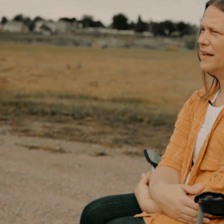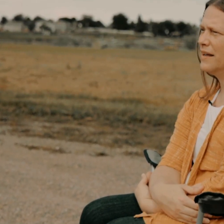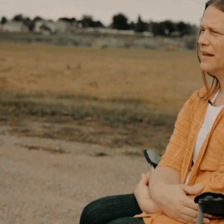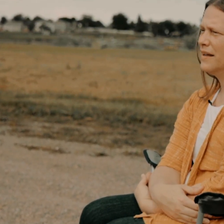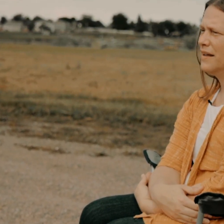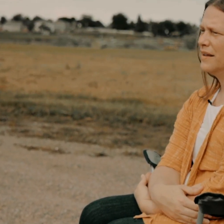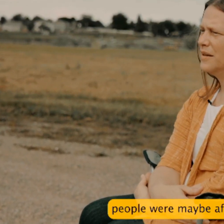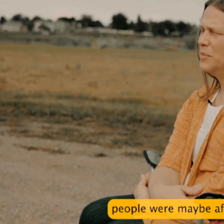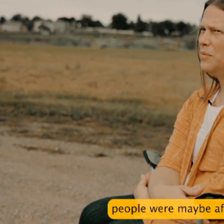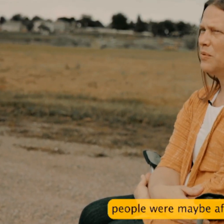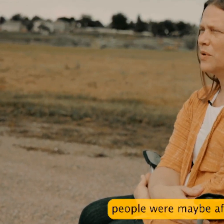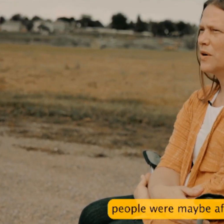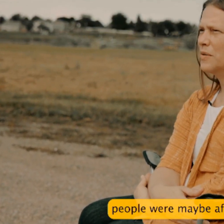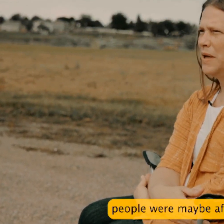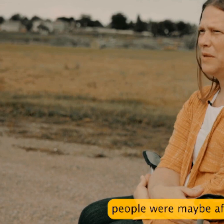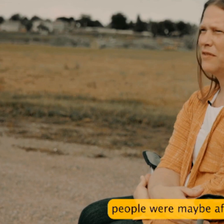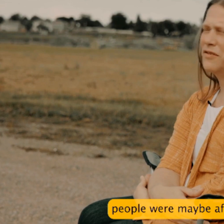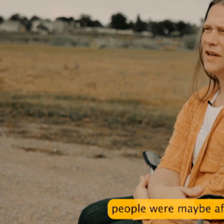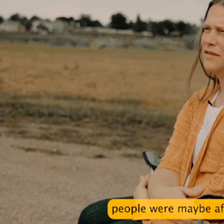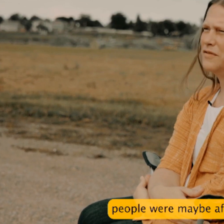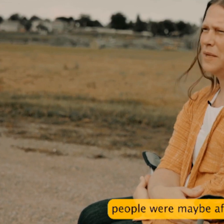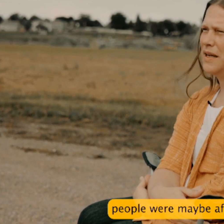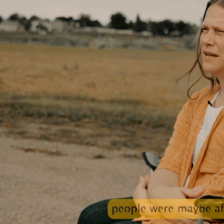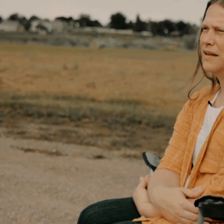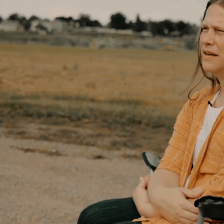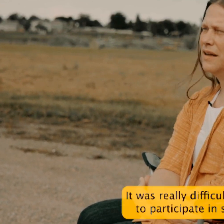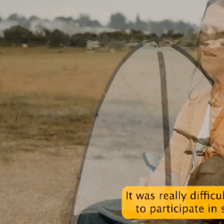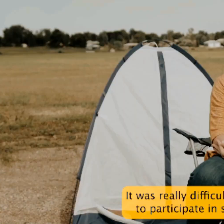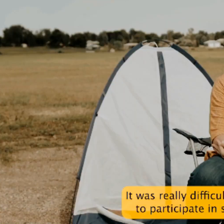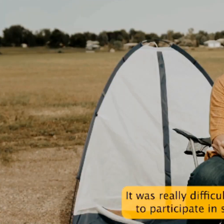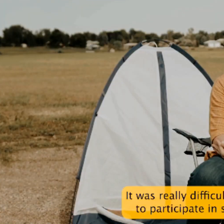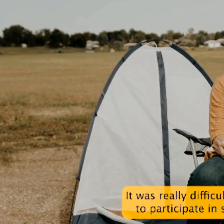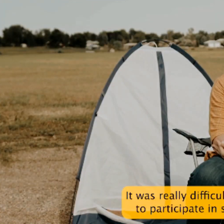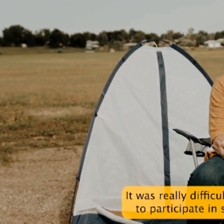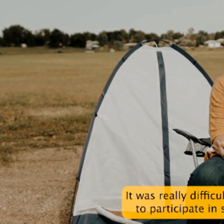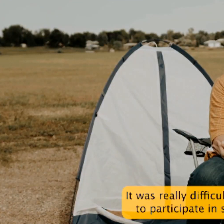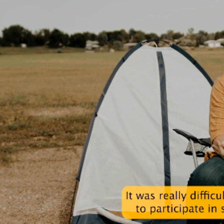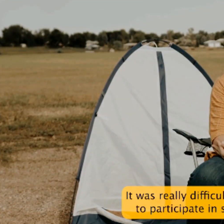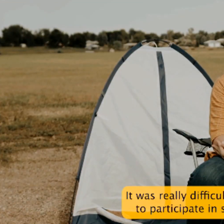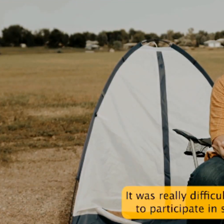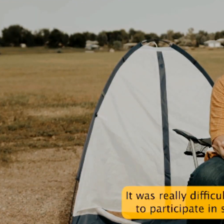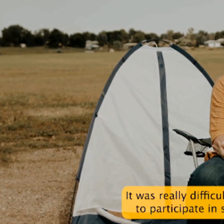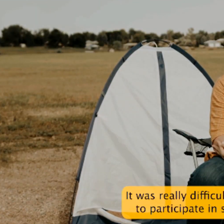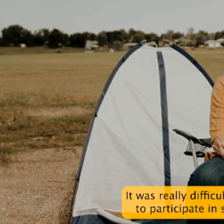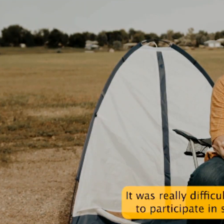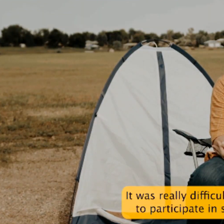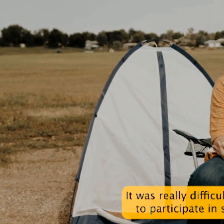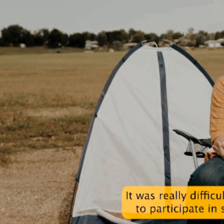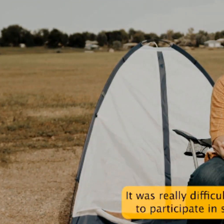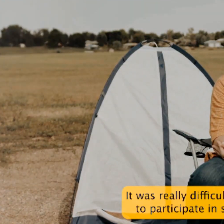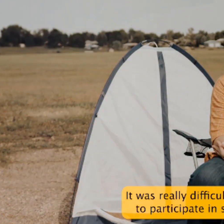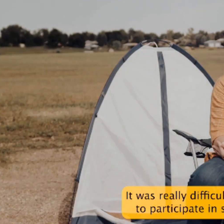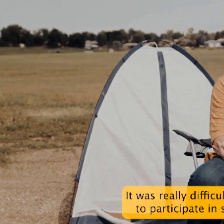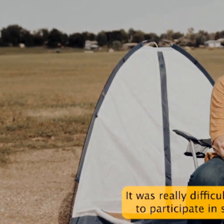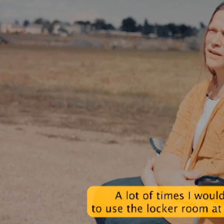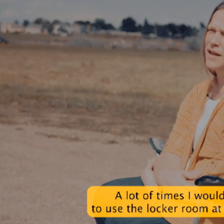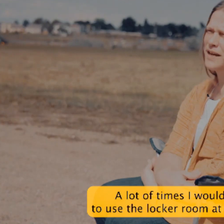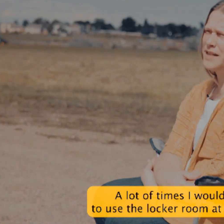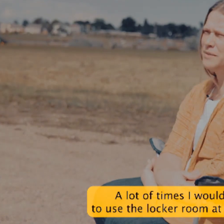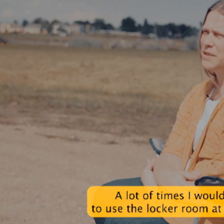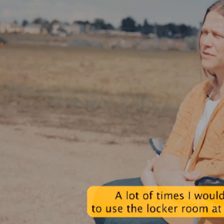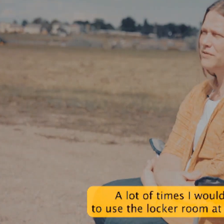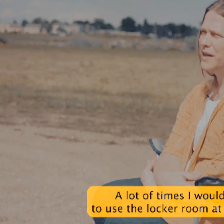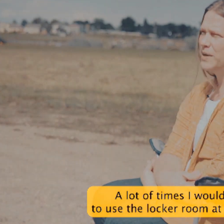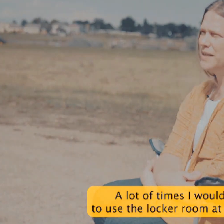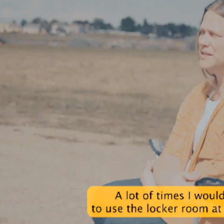why people were maybe afraid of me. It was really difficult for me to participate in sports. A lot